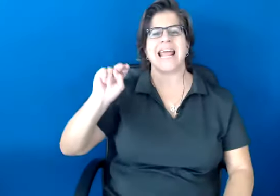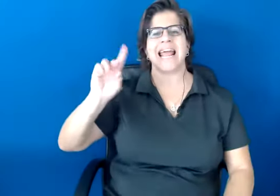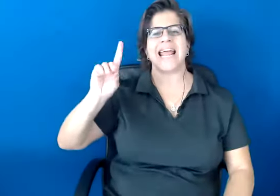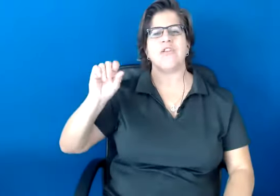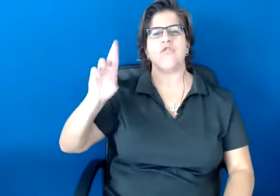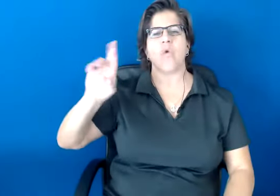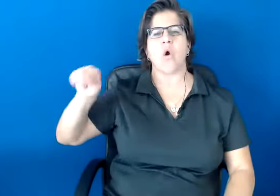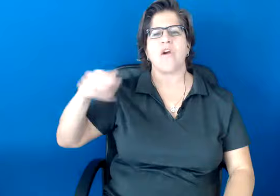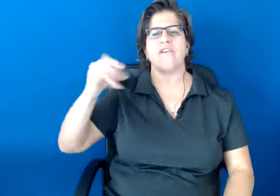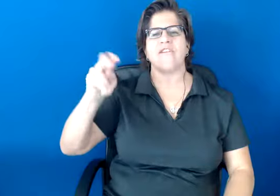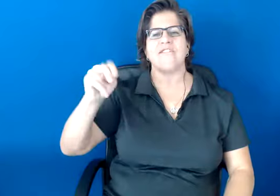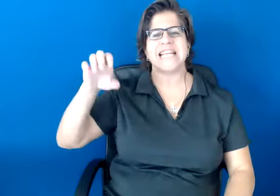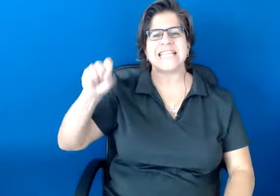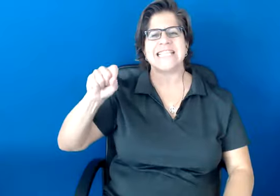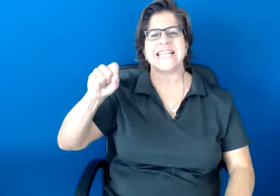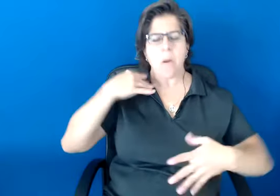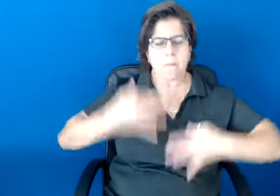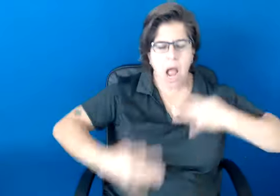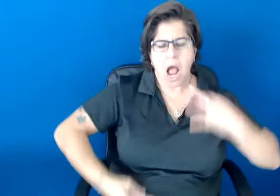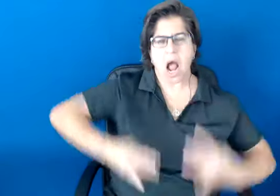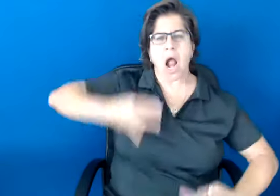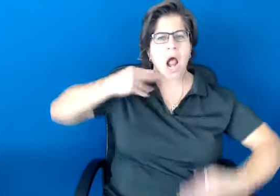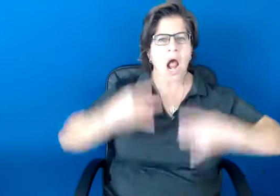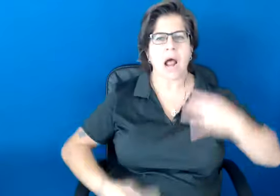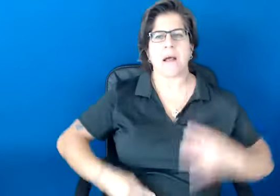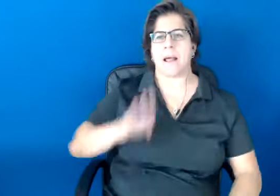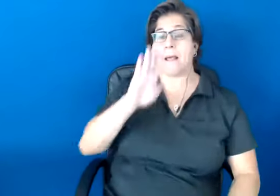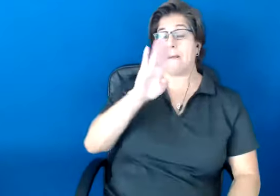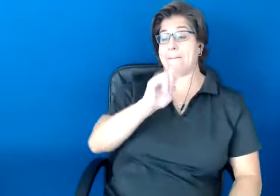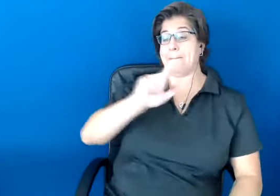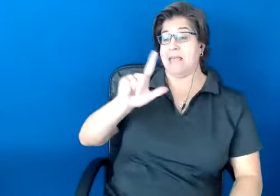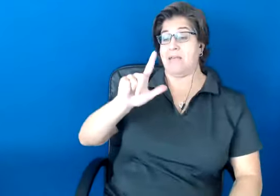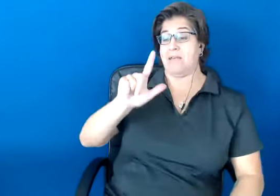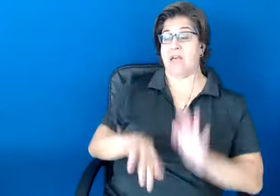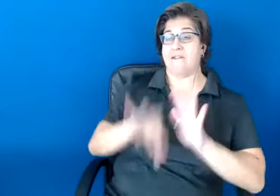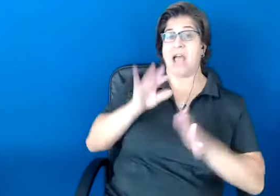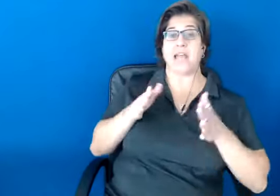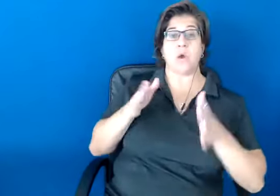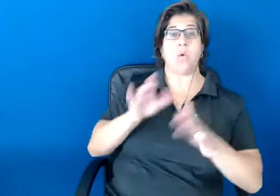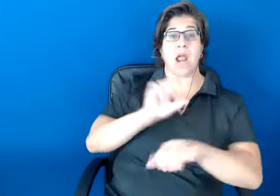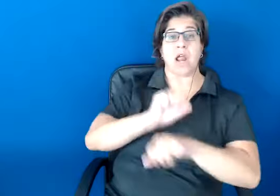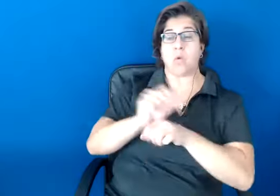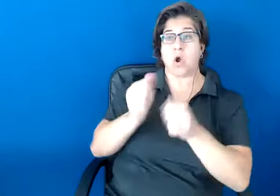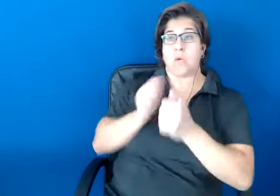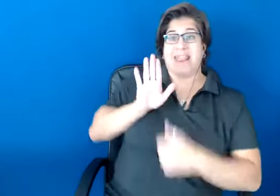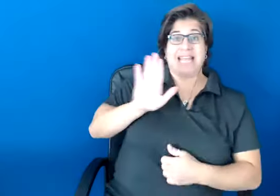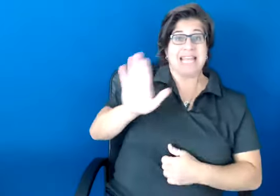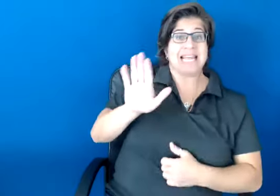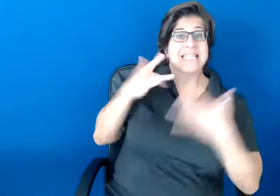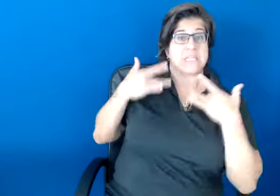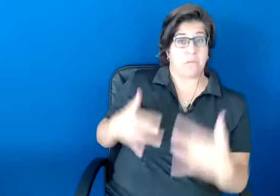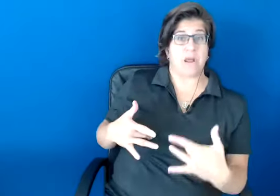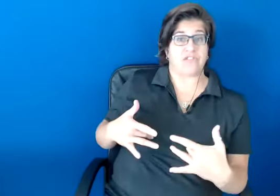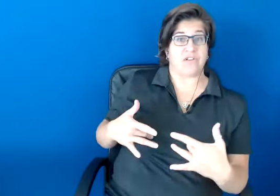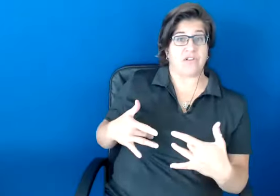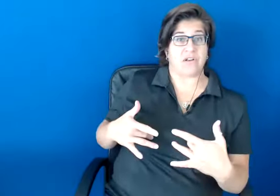want to send off endorphins. Bill found a way to work with his depression, and I